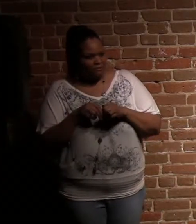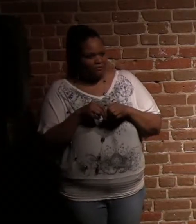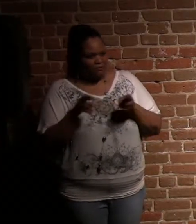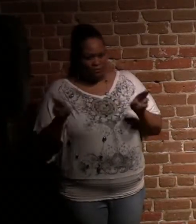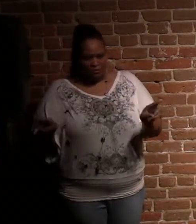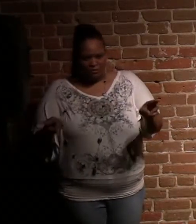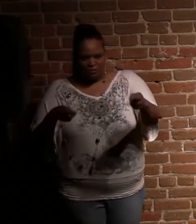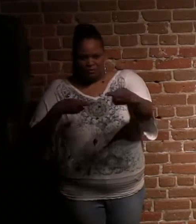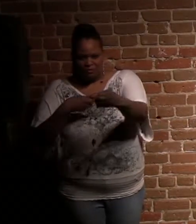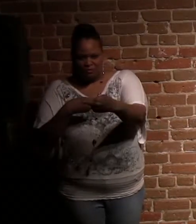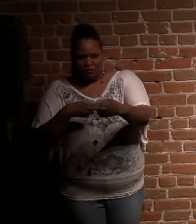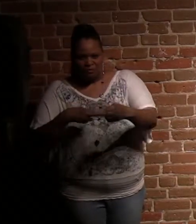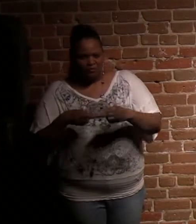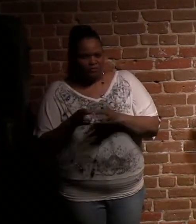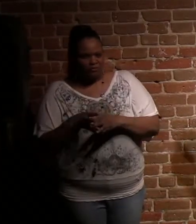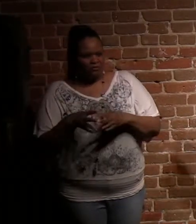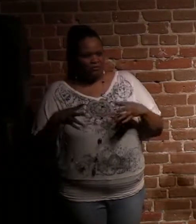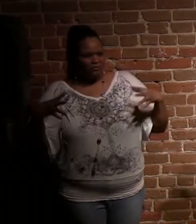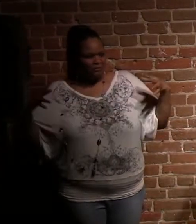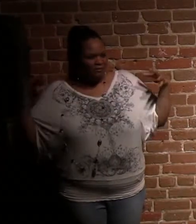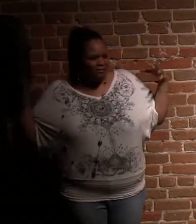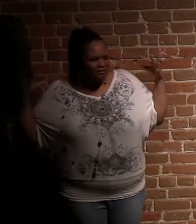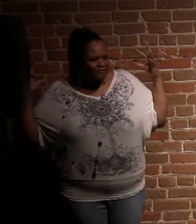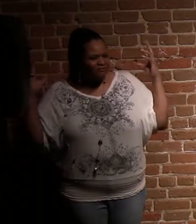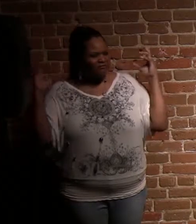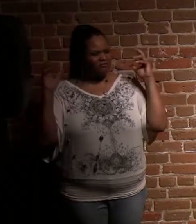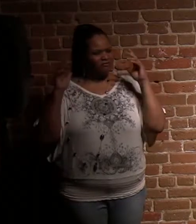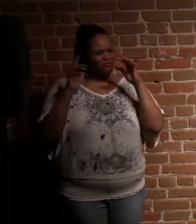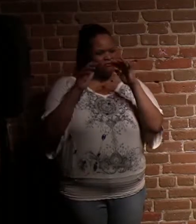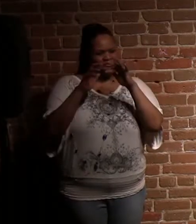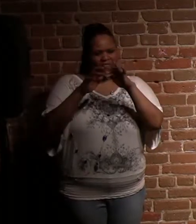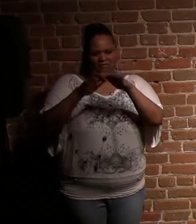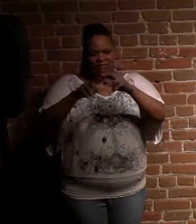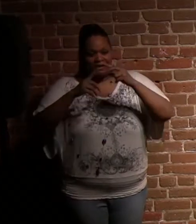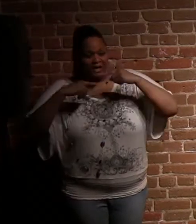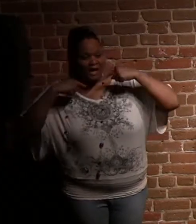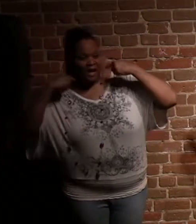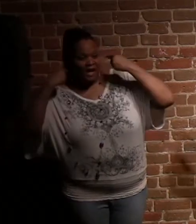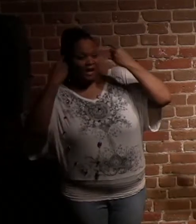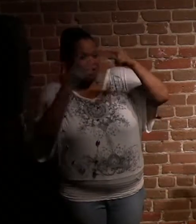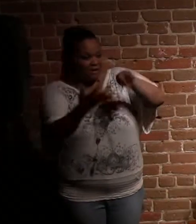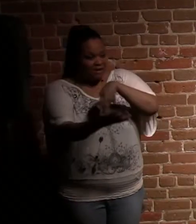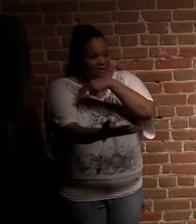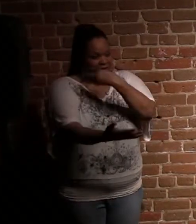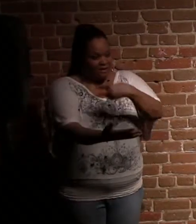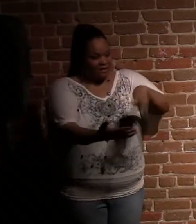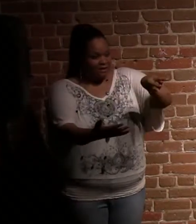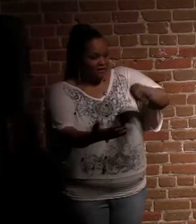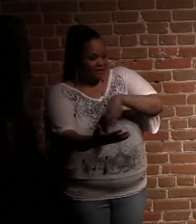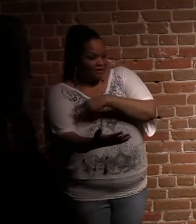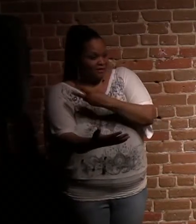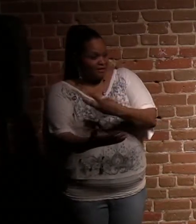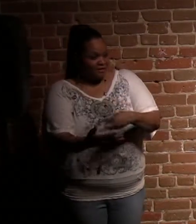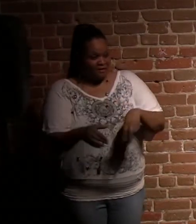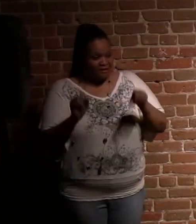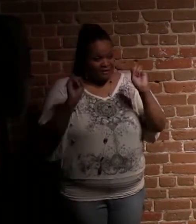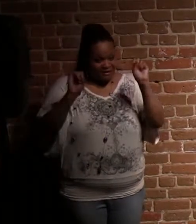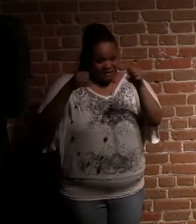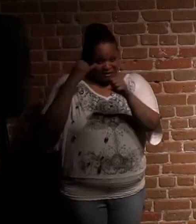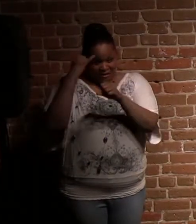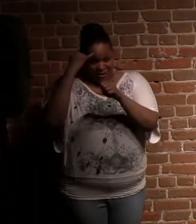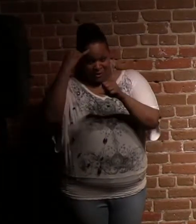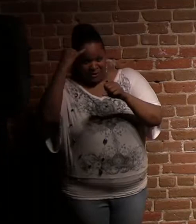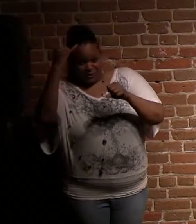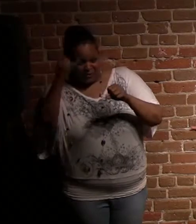filled with smiling people, dancing. And you can imagine the